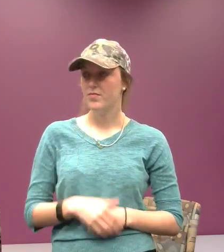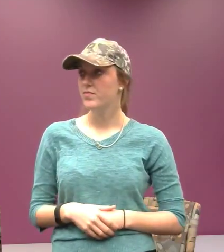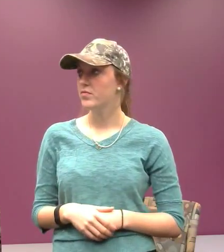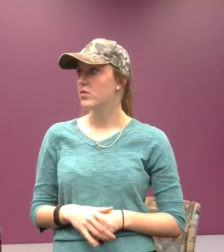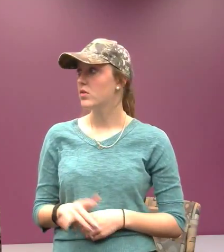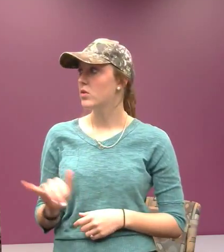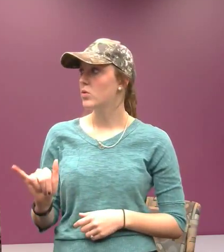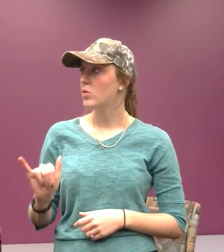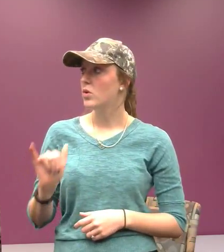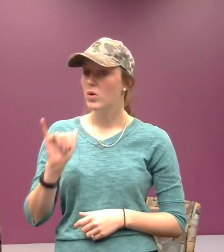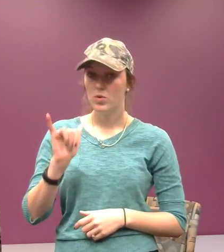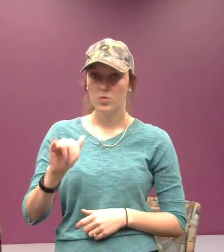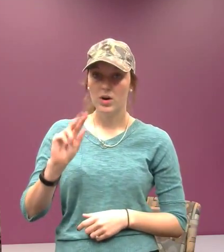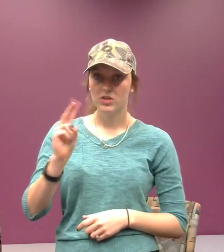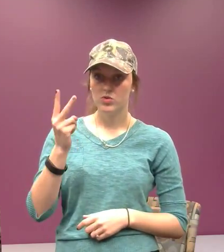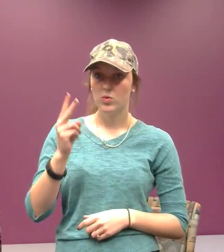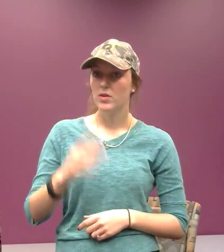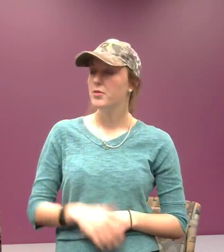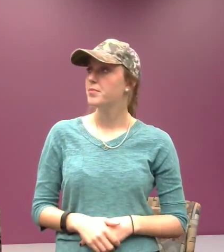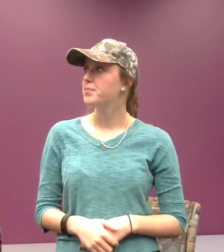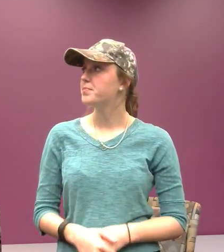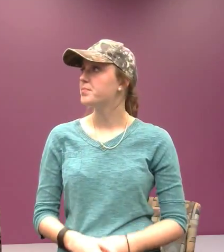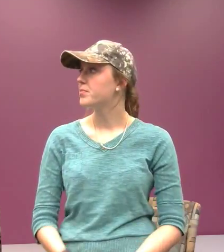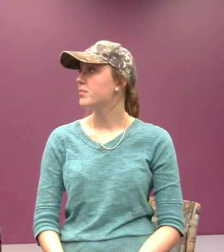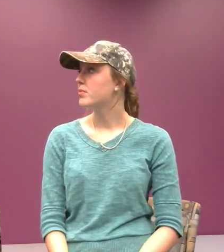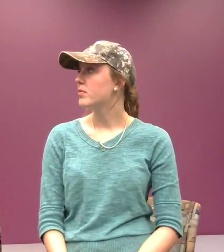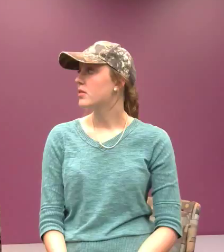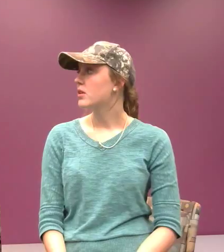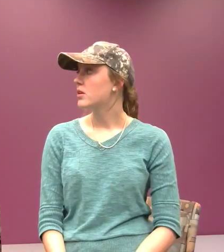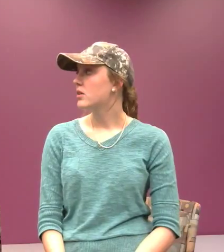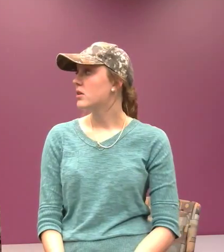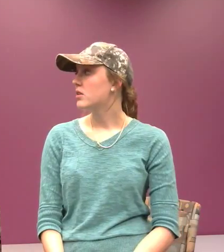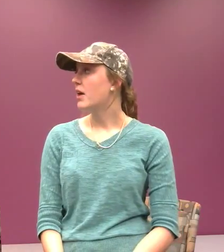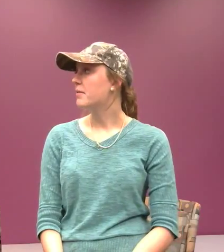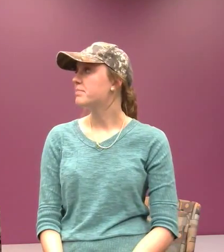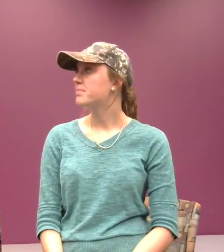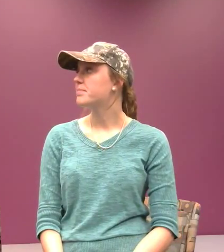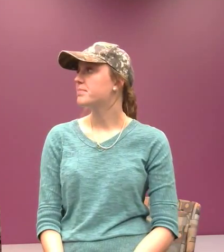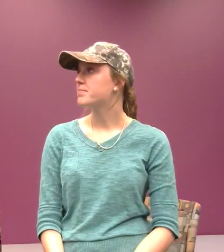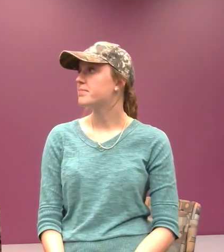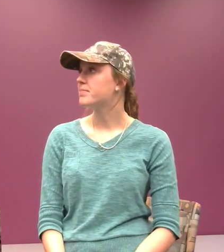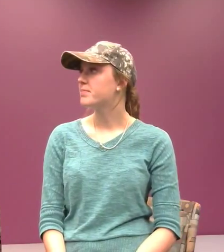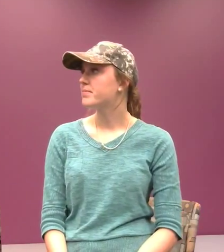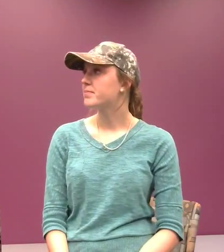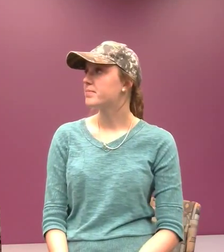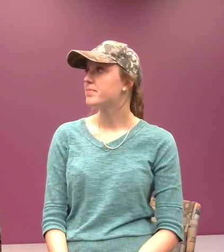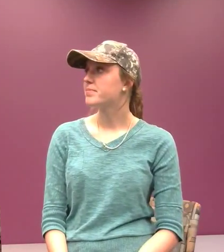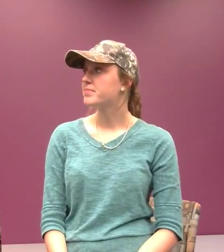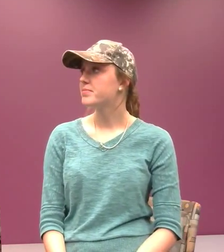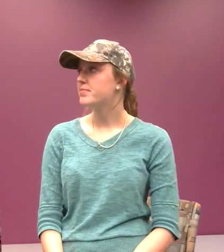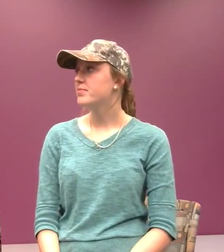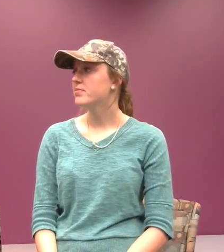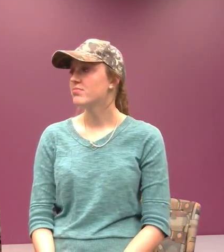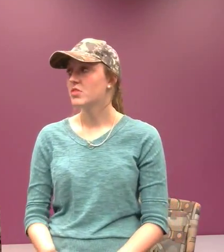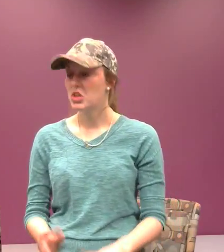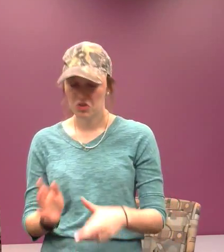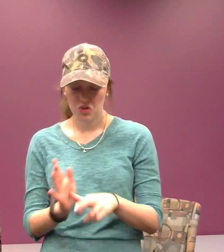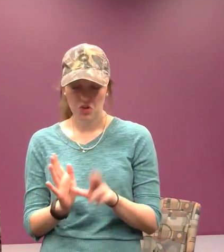We did y to the 5th and that's y to the 5th on top. And just to review here, when you multiply these,